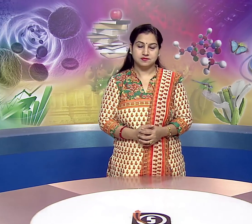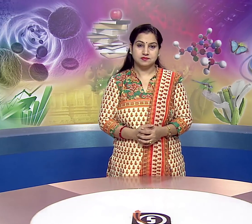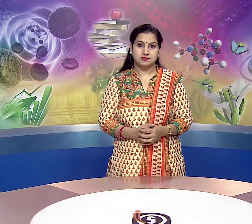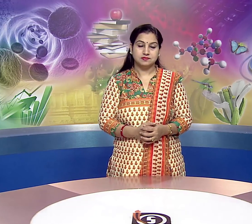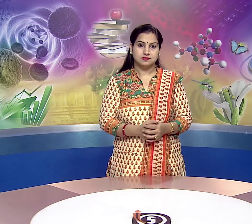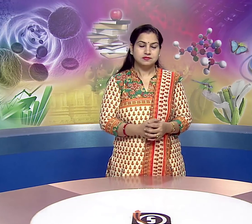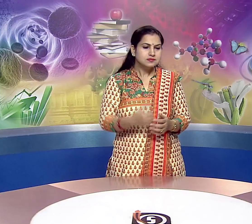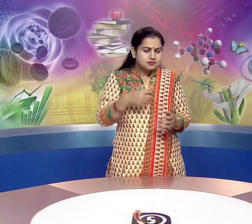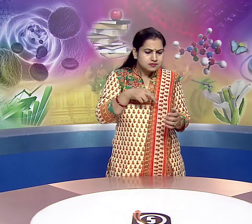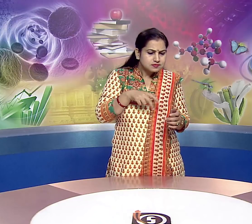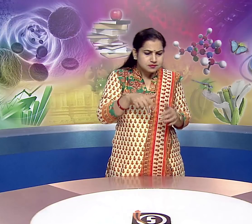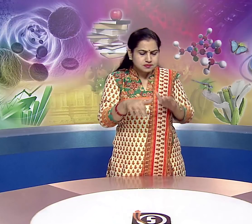Seeing the gates open,